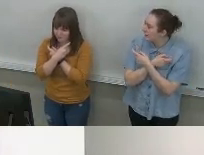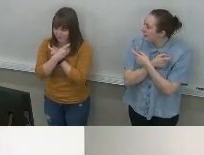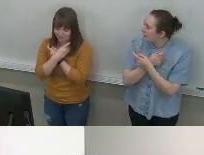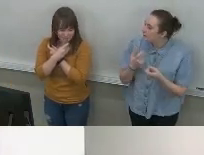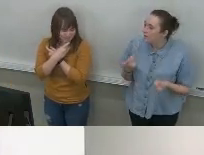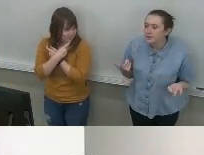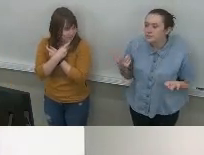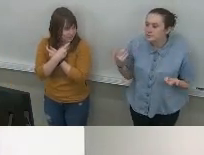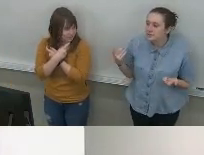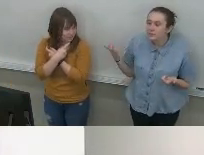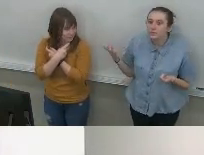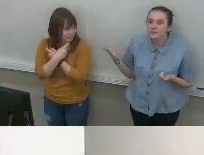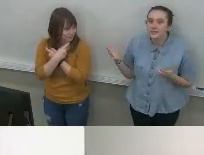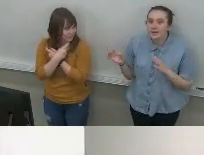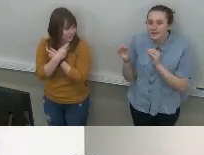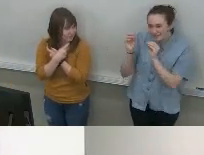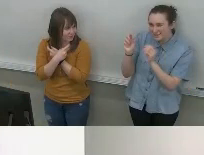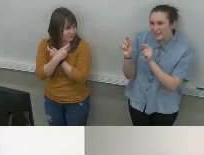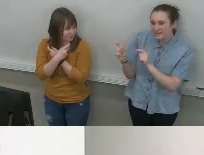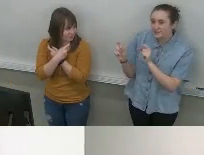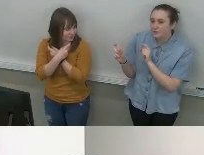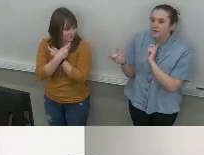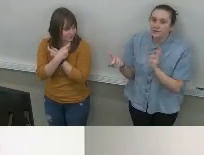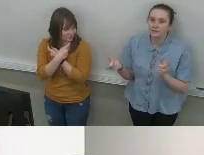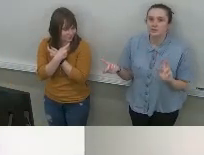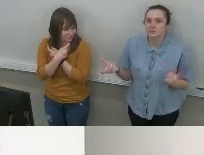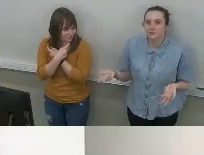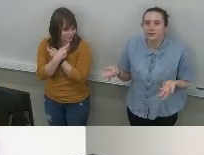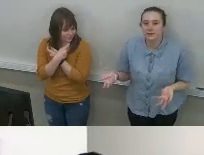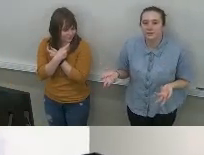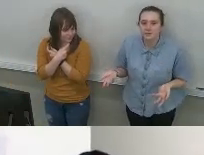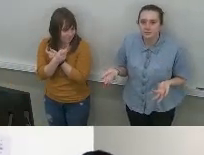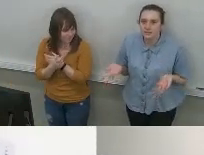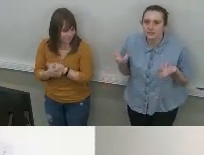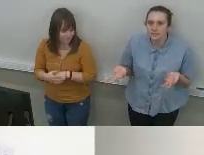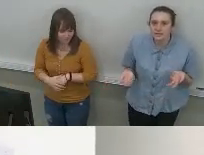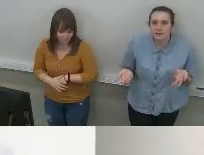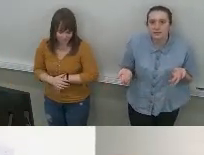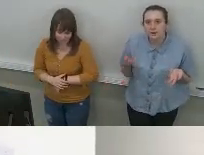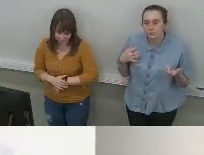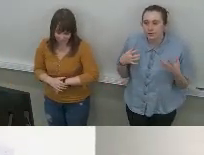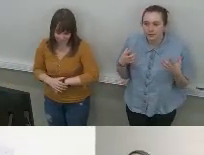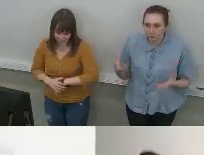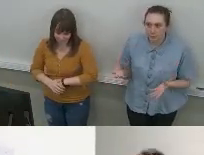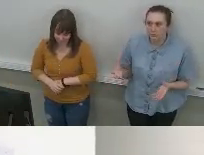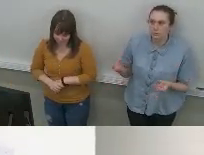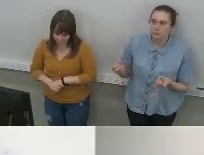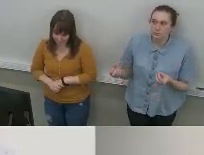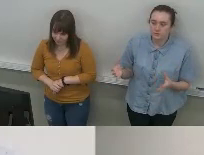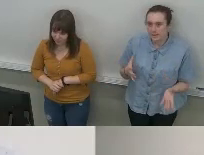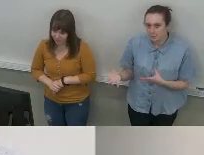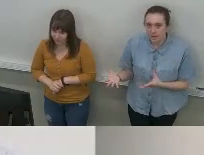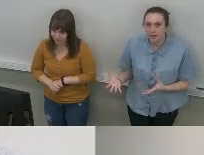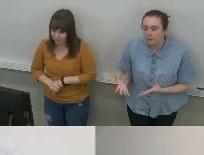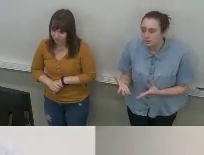Yeah, and a lot of the times you'll see both of us signing it slightly different, and these are just variations in the sign, but they're both